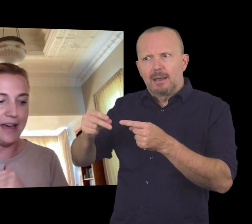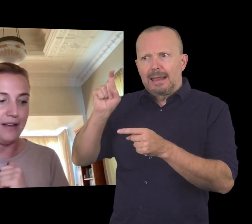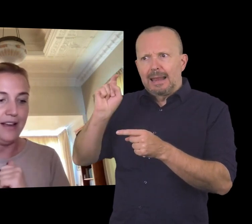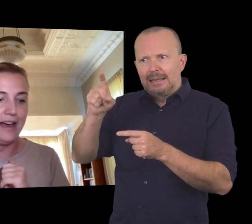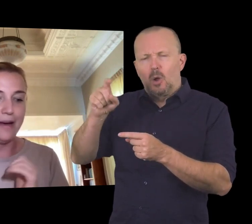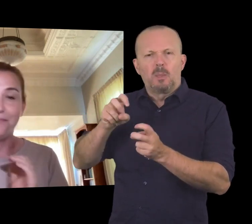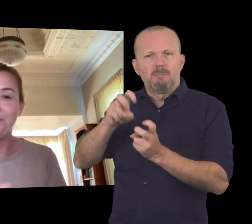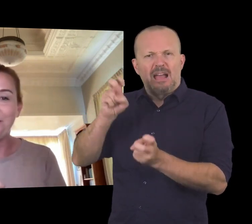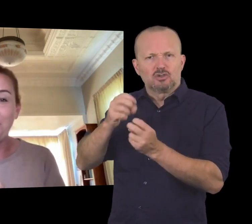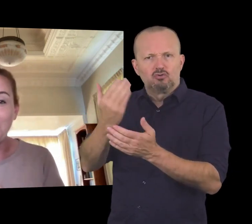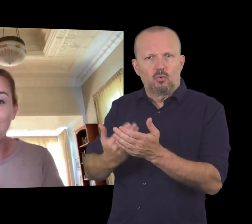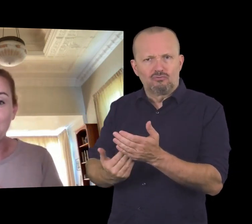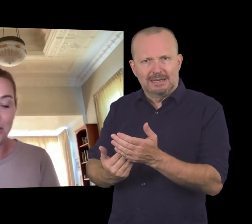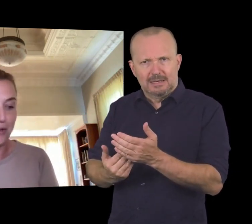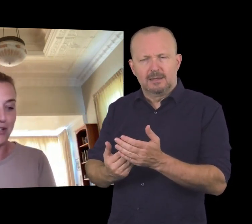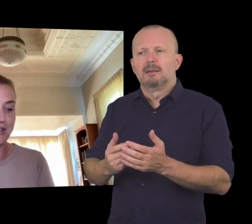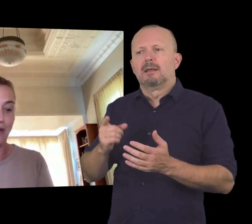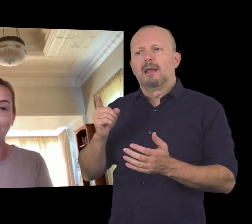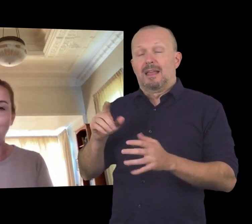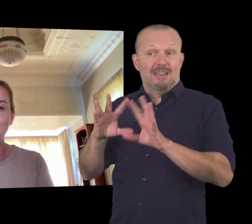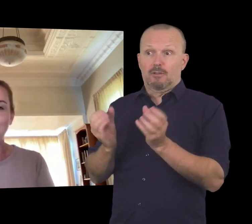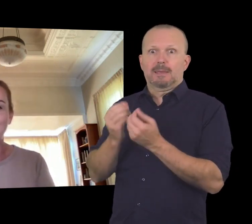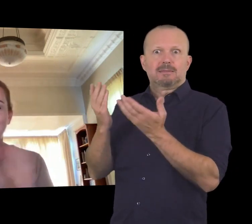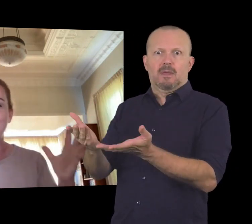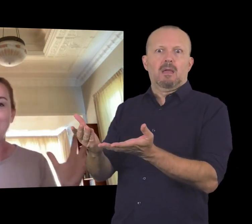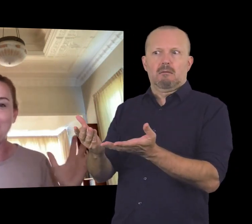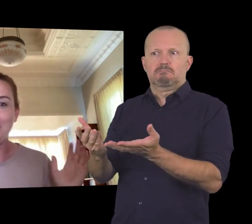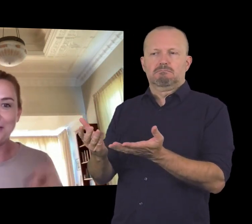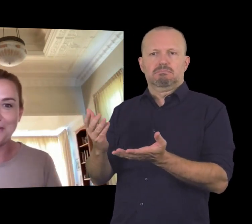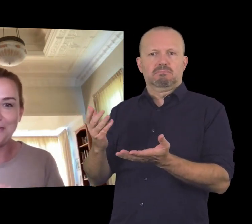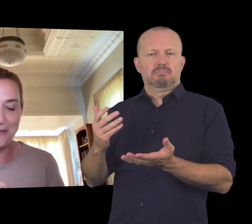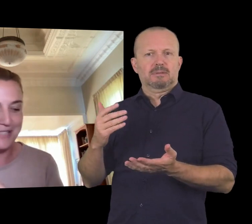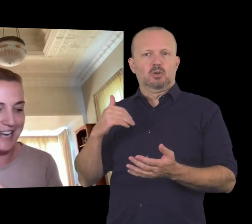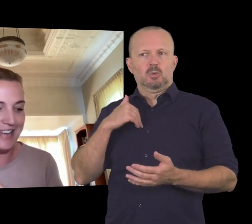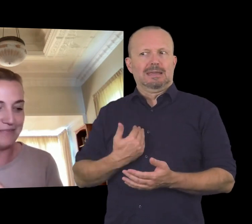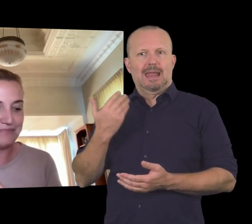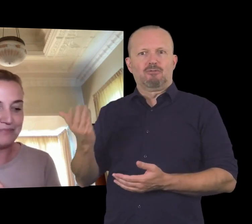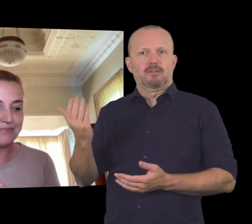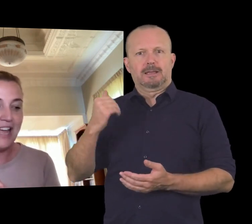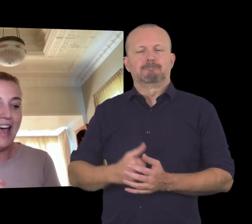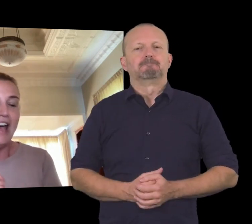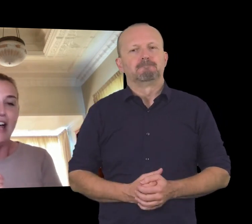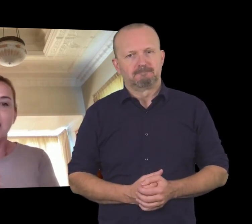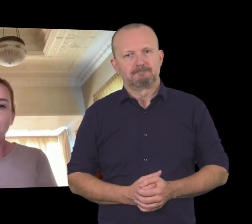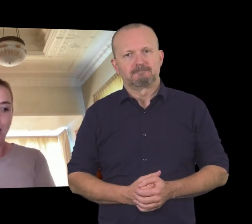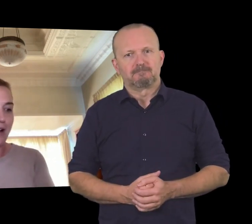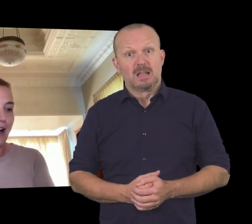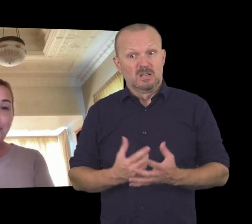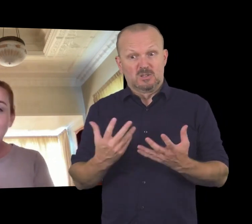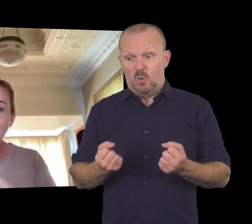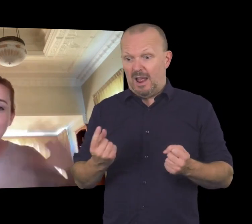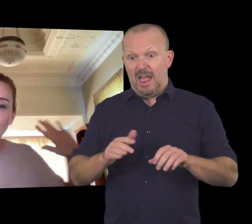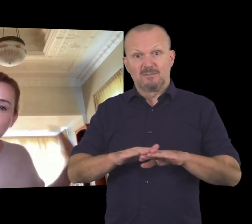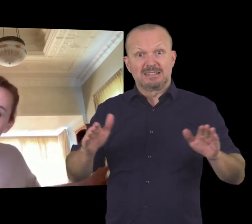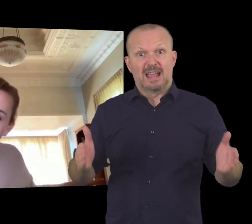is there for you to enjoy it yourself at home when you come away from today. So